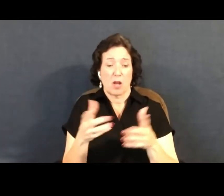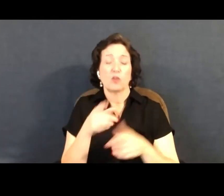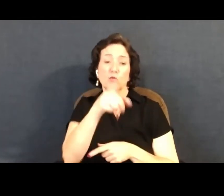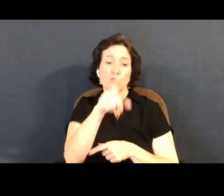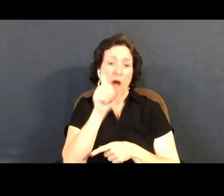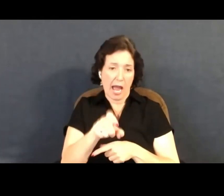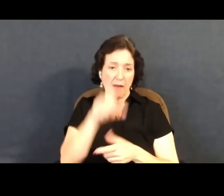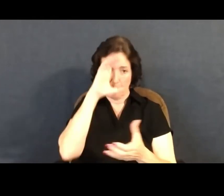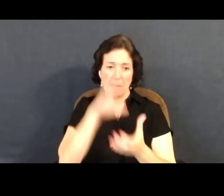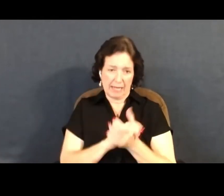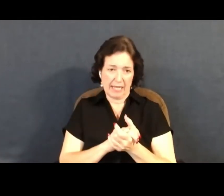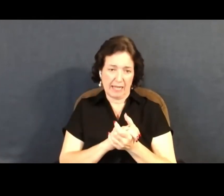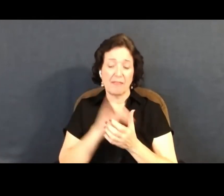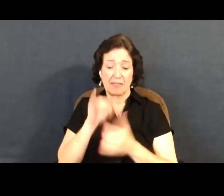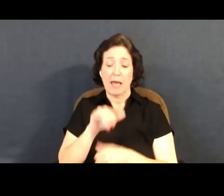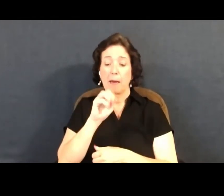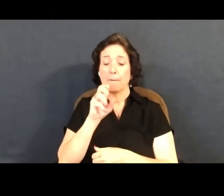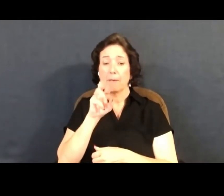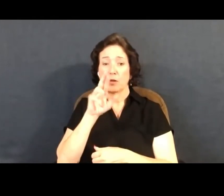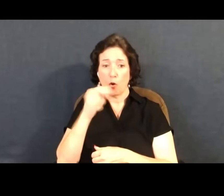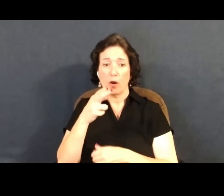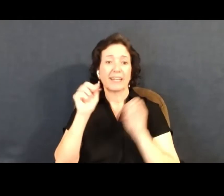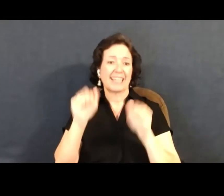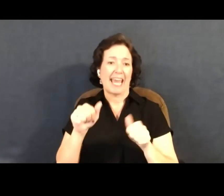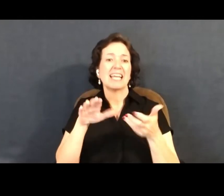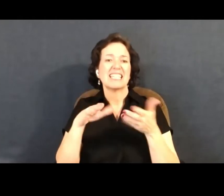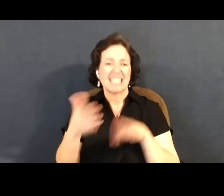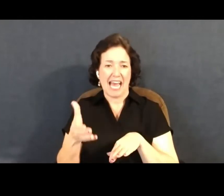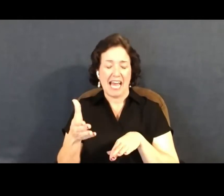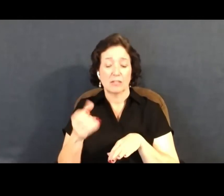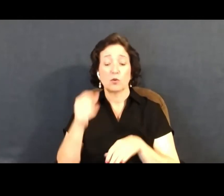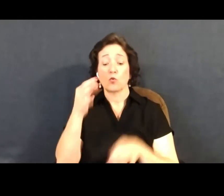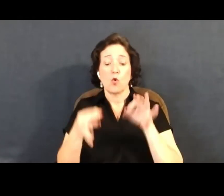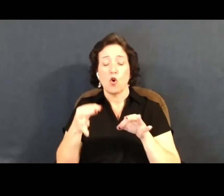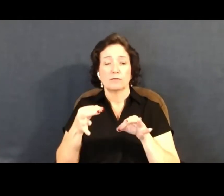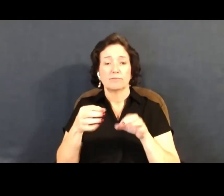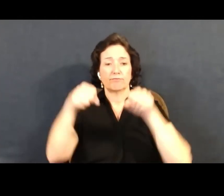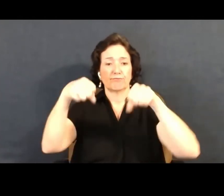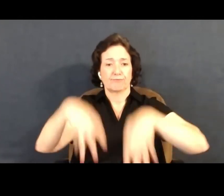to believe that a menorah can die. Case dismissed."